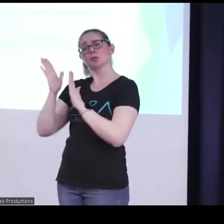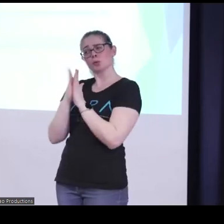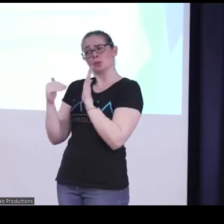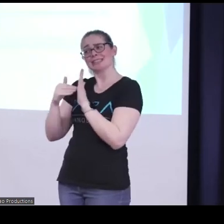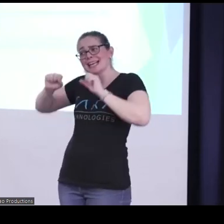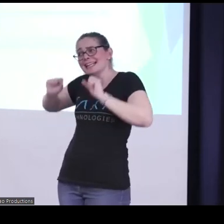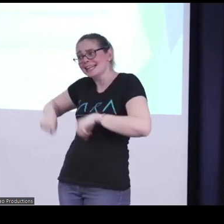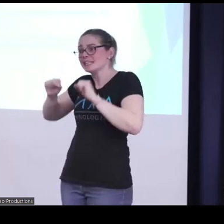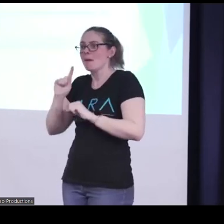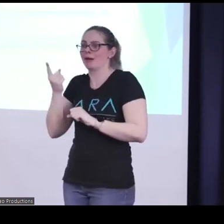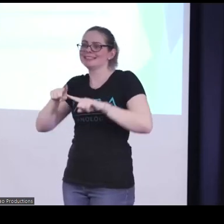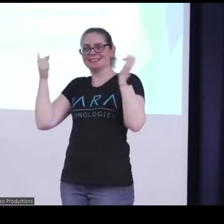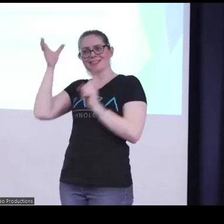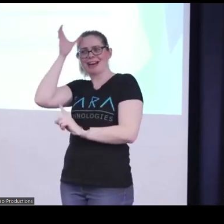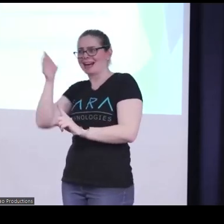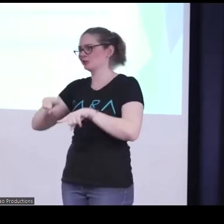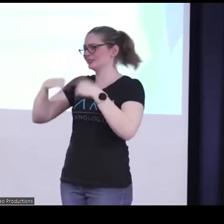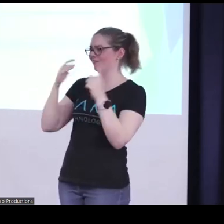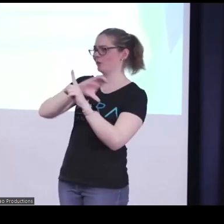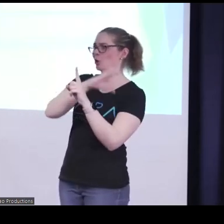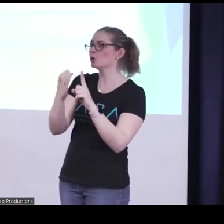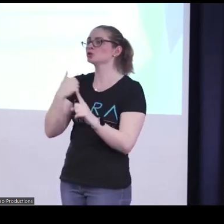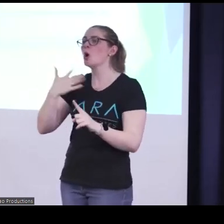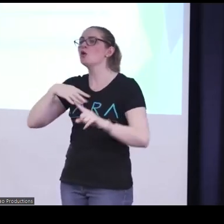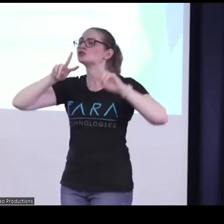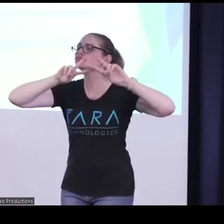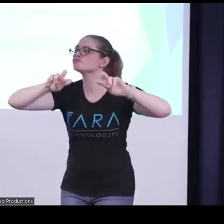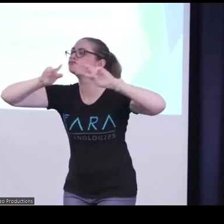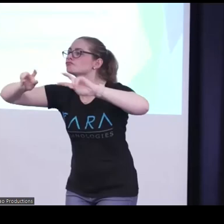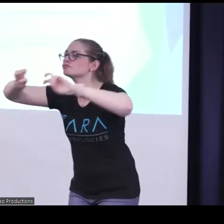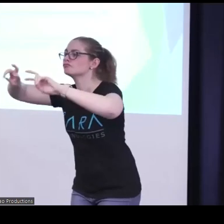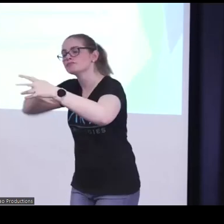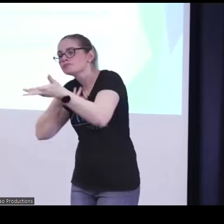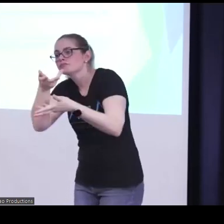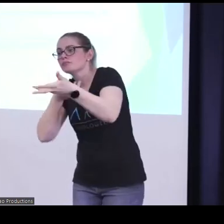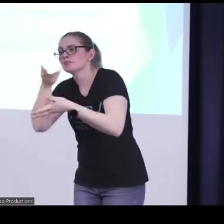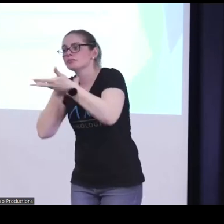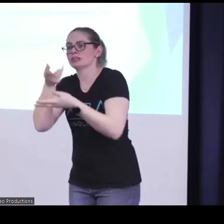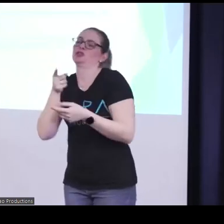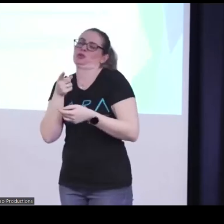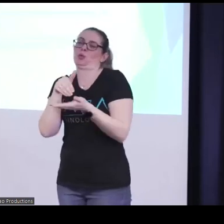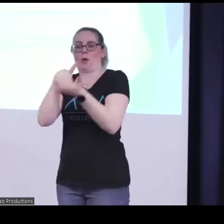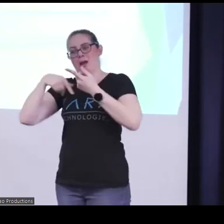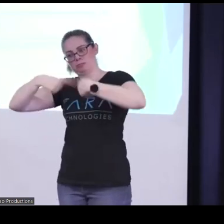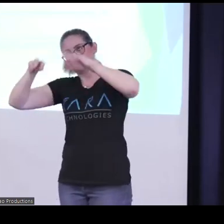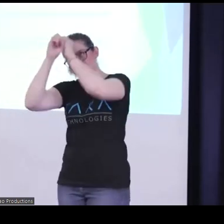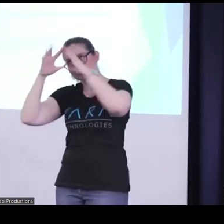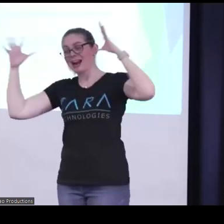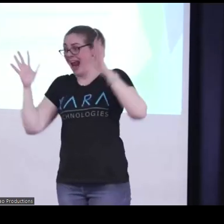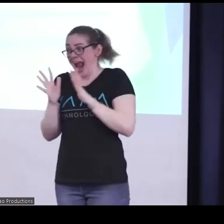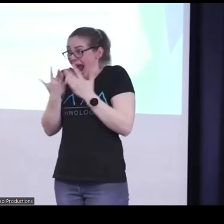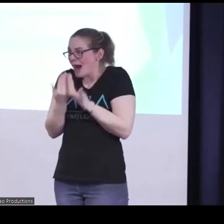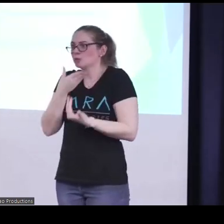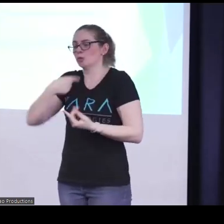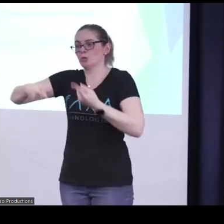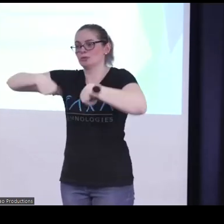the community barriers that the Australian community faces. So I assume that some of it's similar in New Zealand as well, but I'd love to